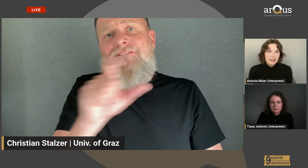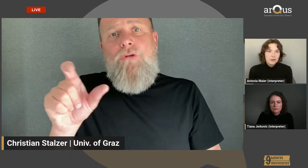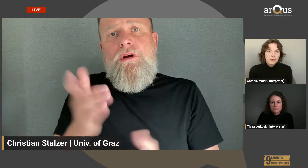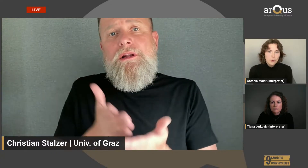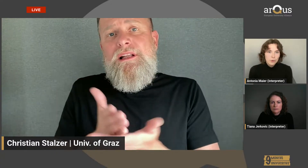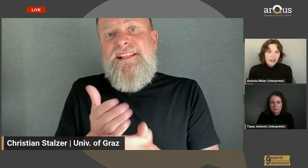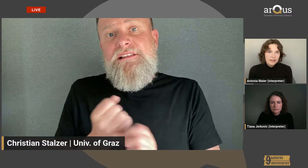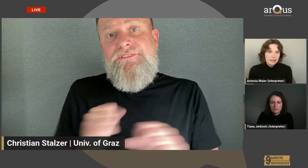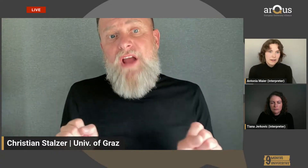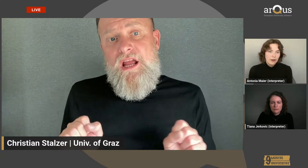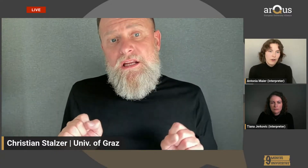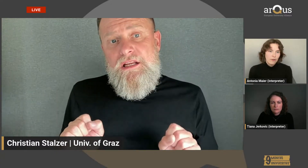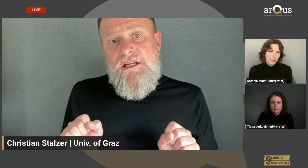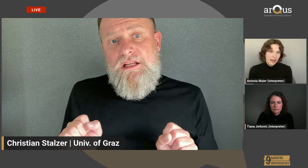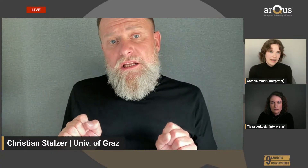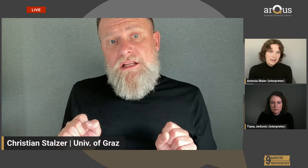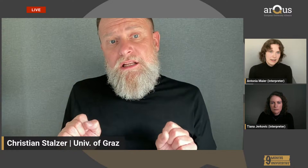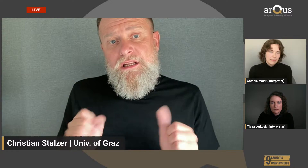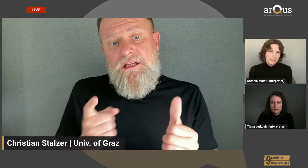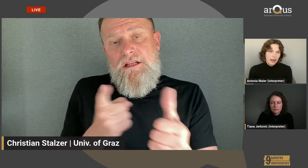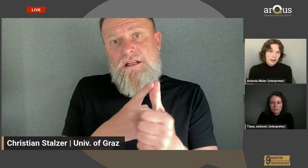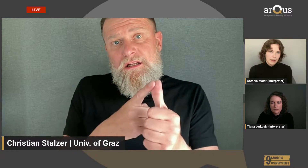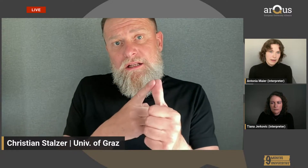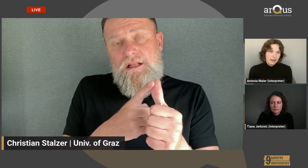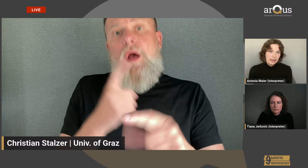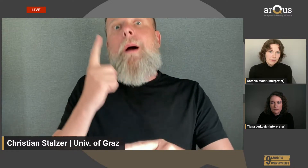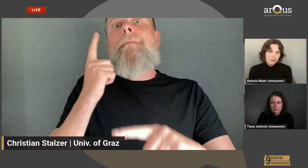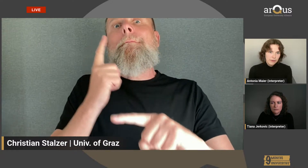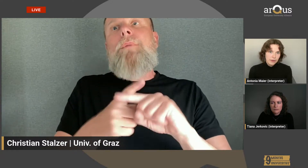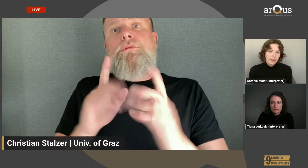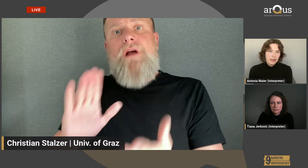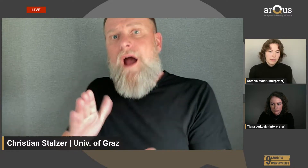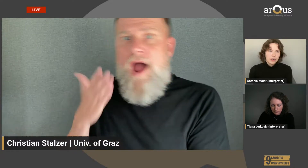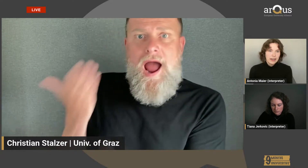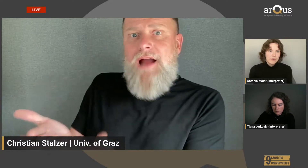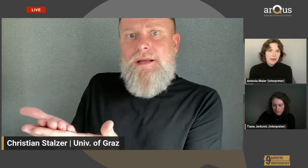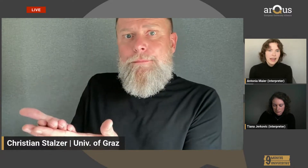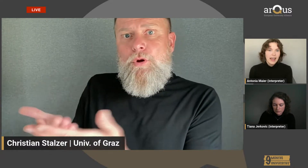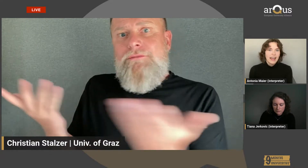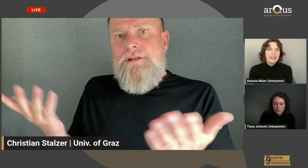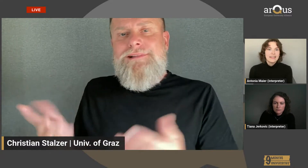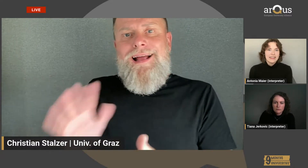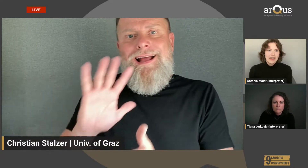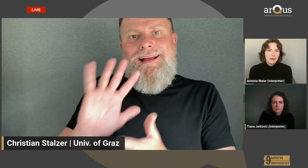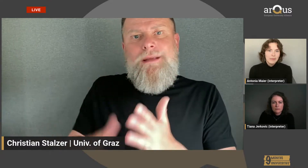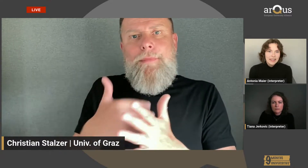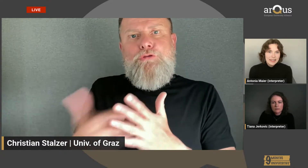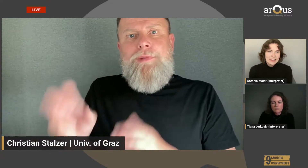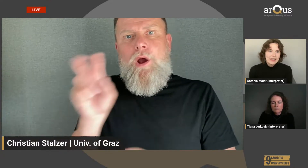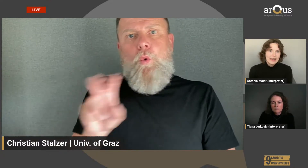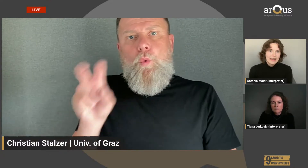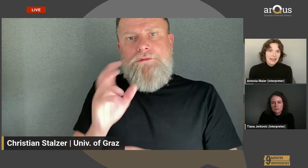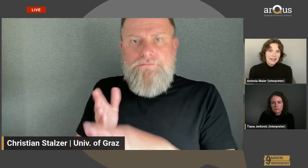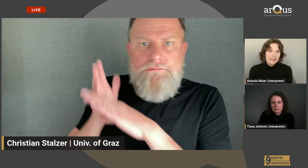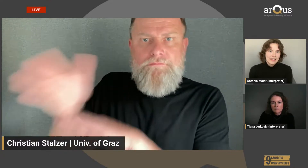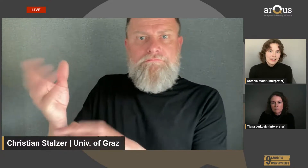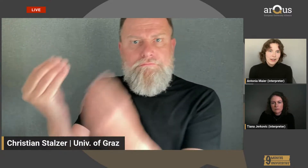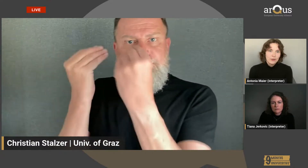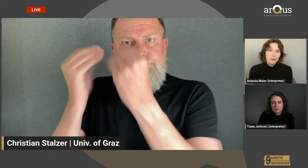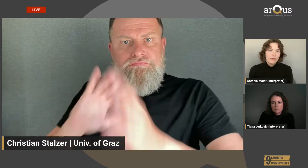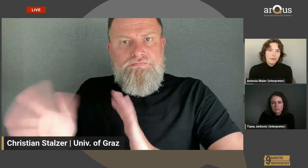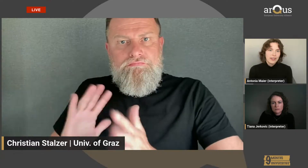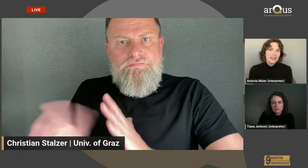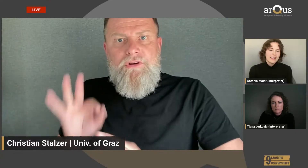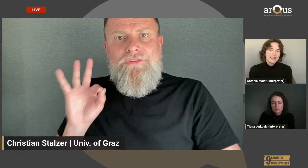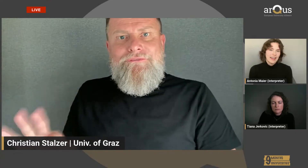get 2 weeks of paid leave, paid work leave, and they immediately get access